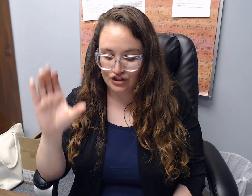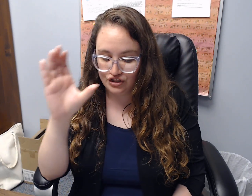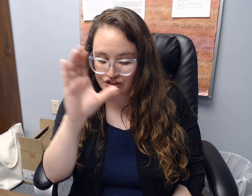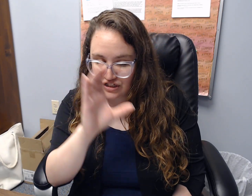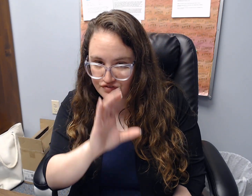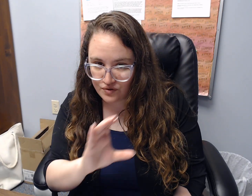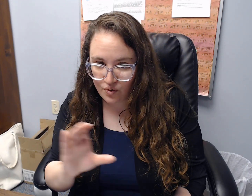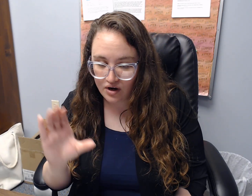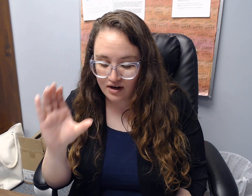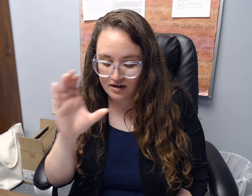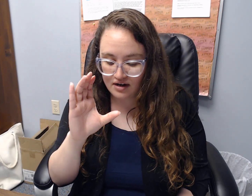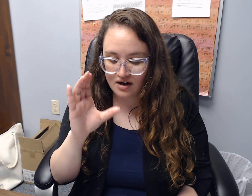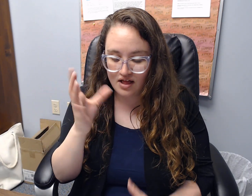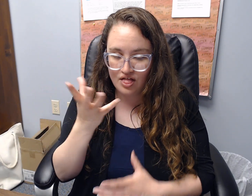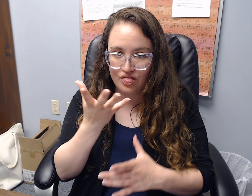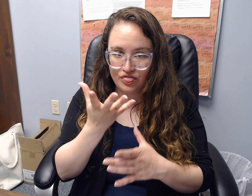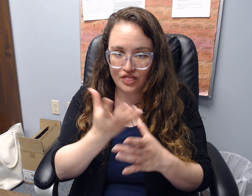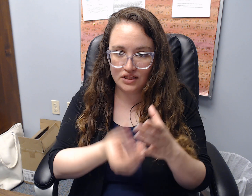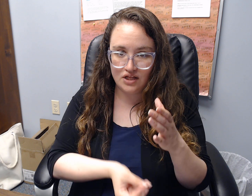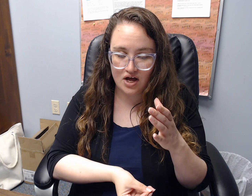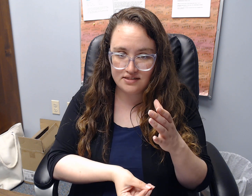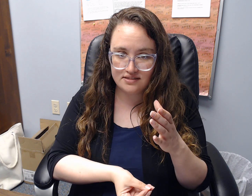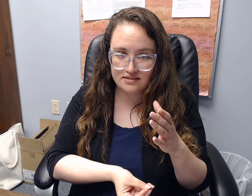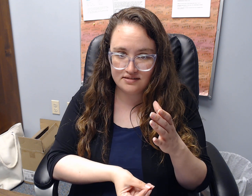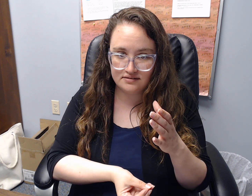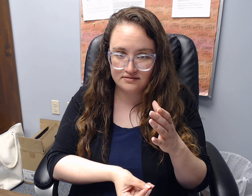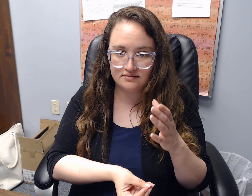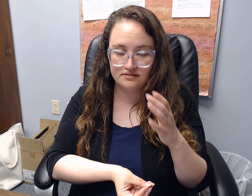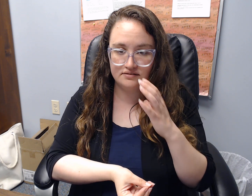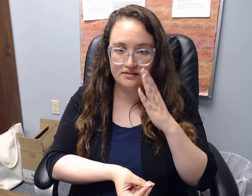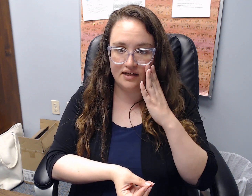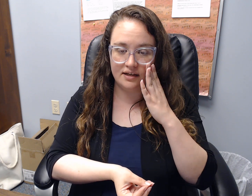looks for the lost? Okay?